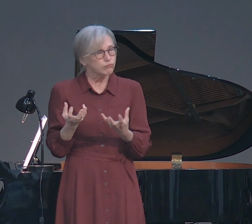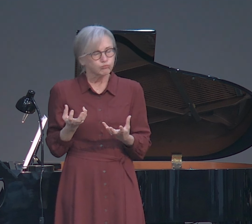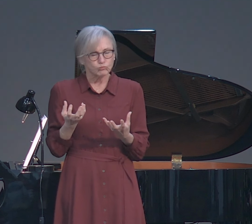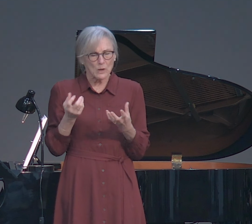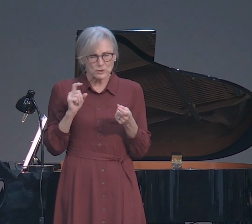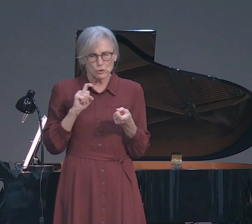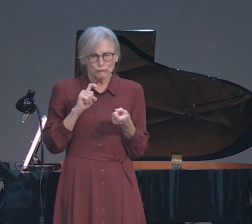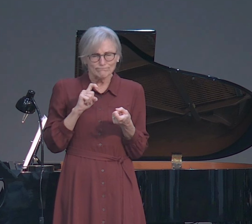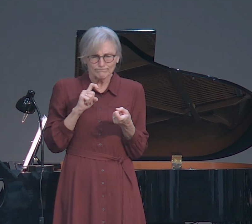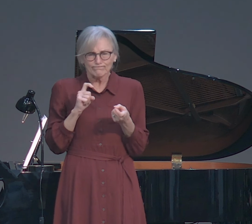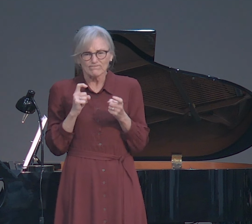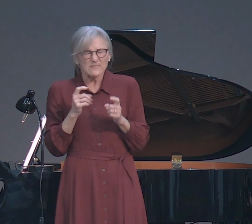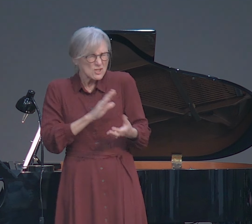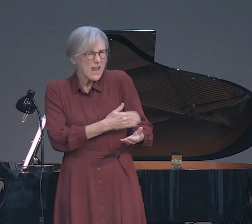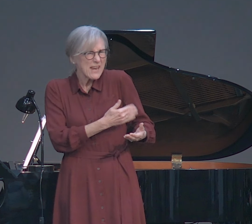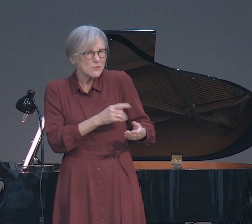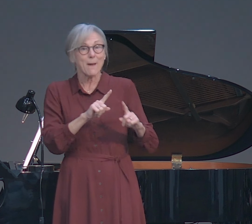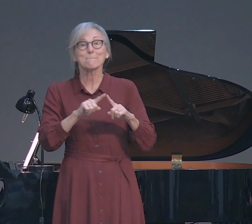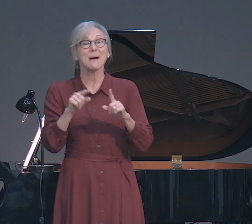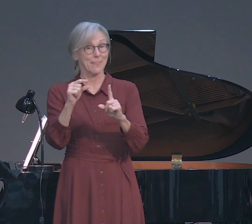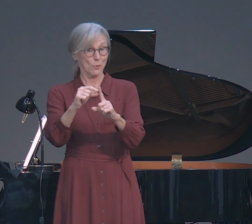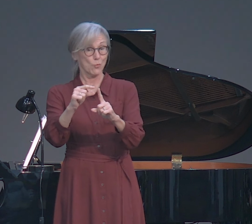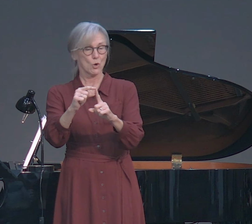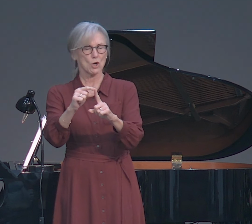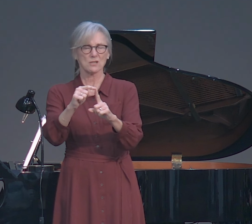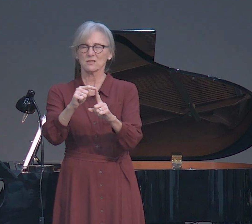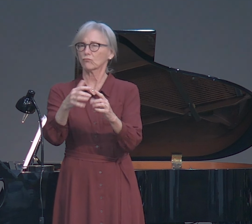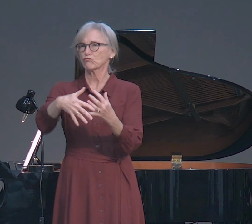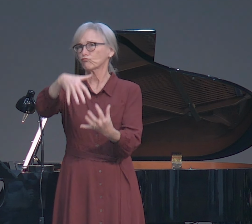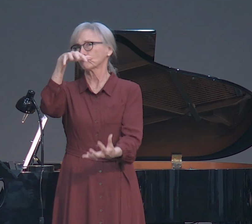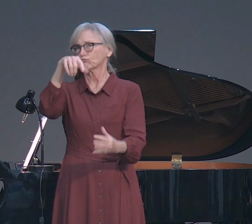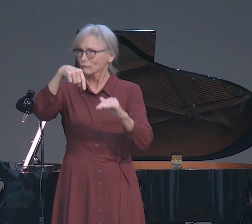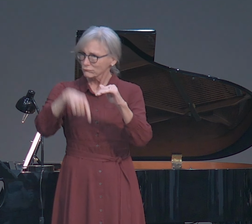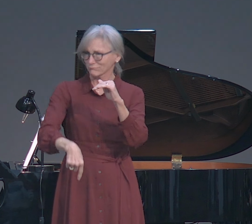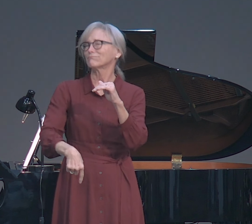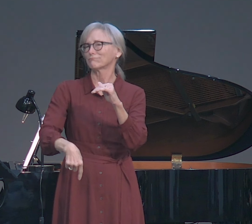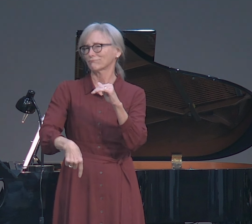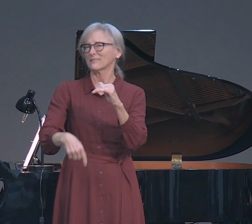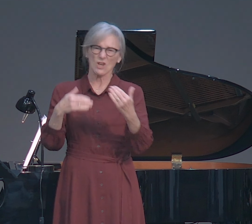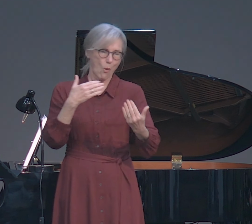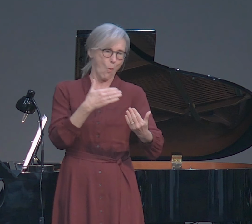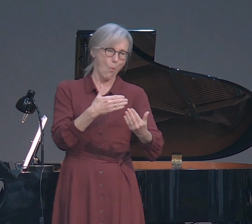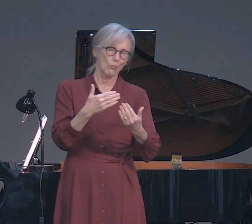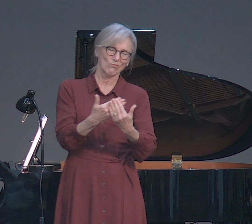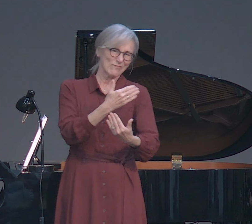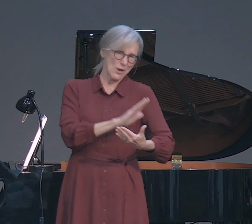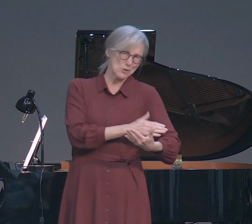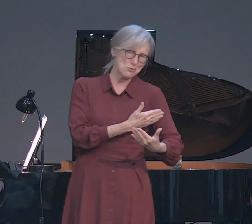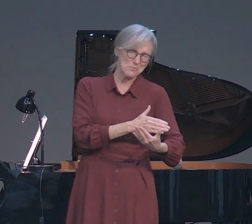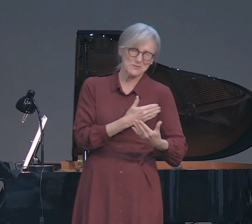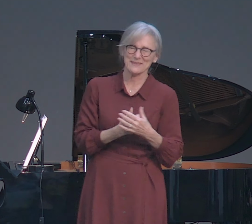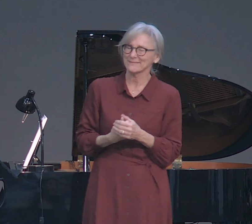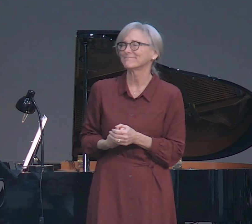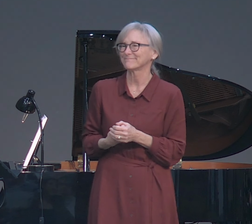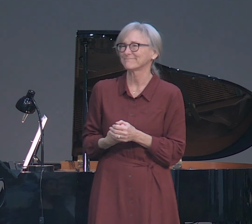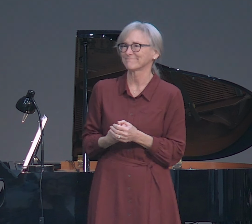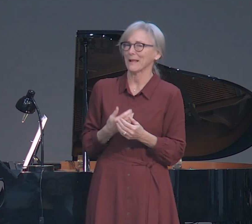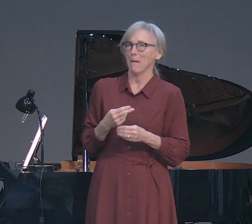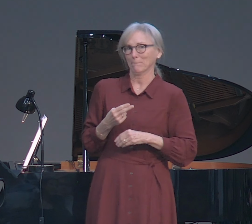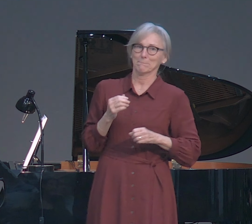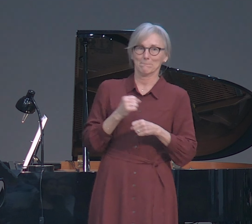The words are amazing. It's such a rich song, but we've never really been able to throw a new spin on it. So that ends today. Making history now.